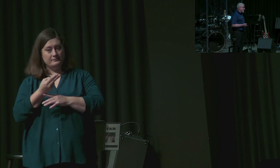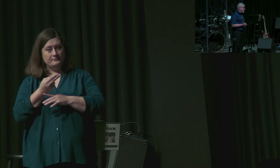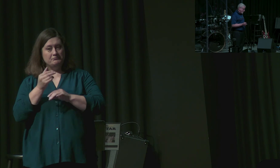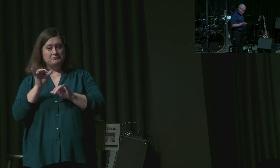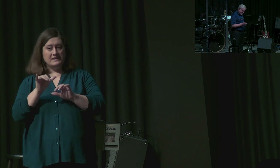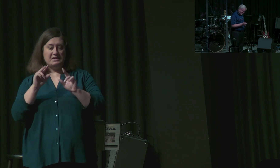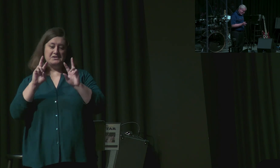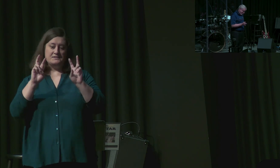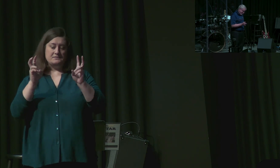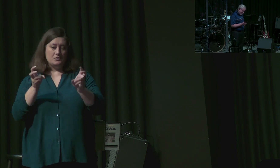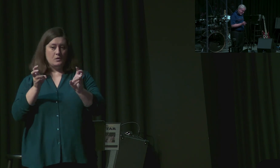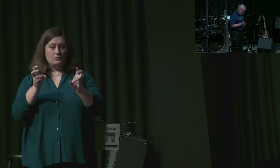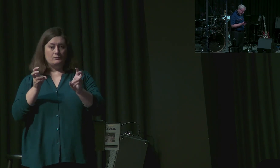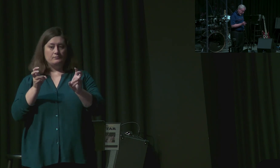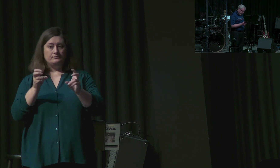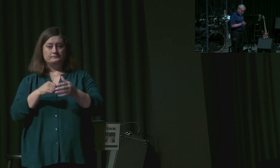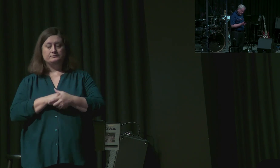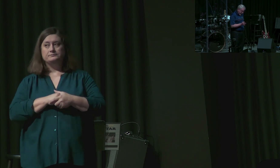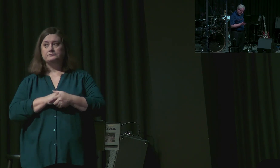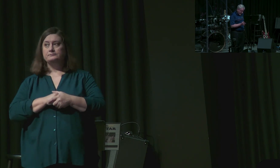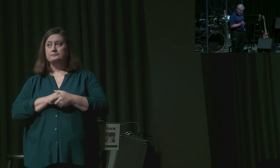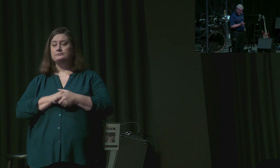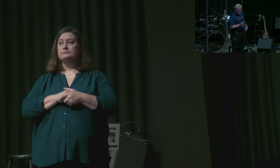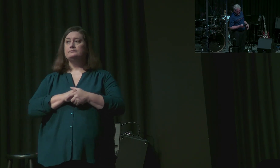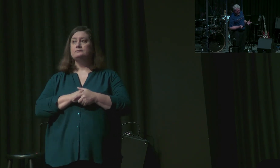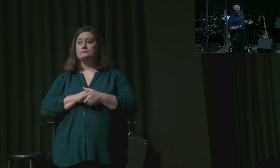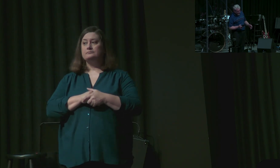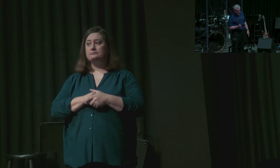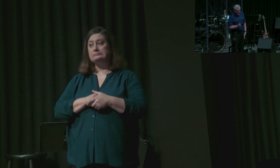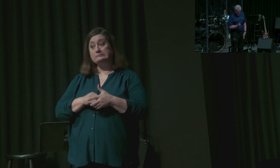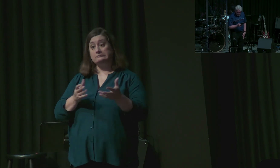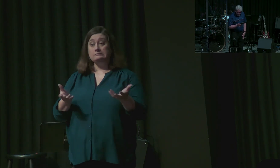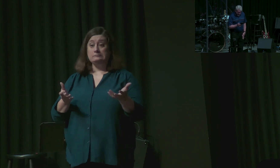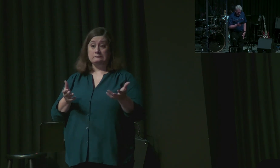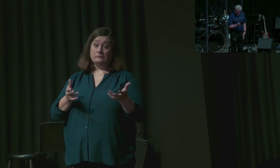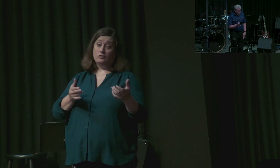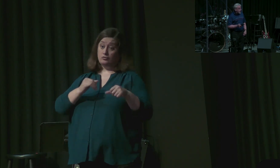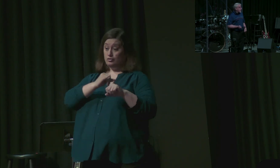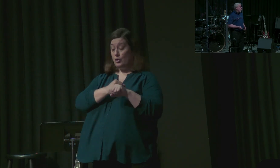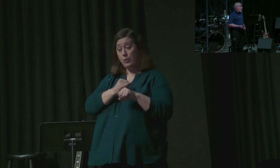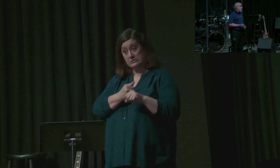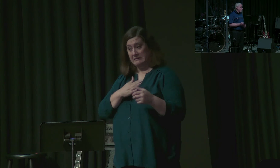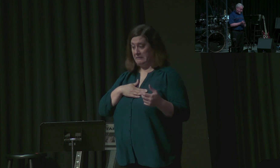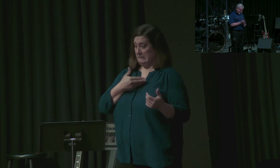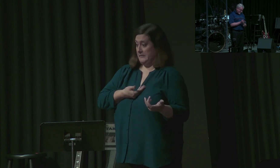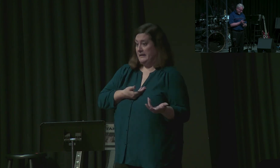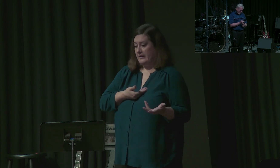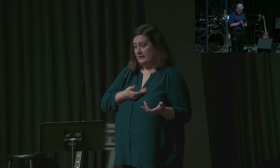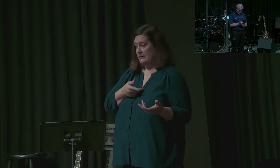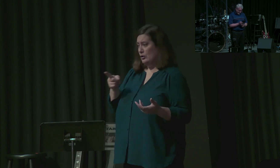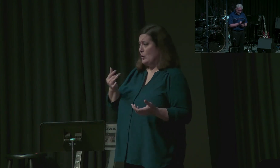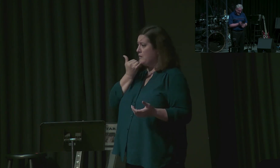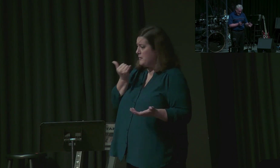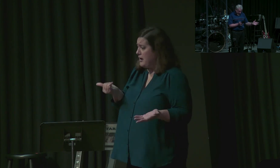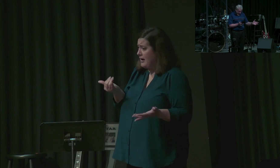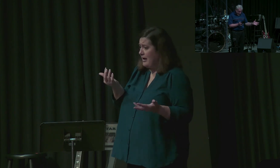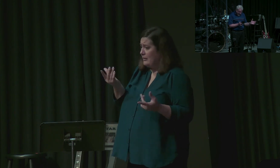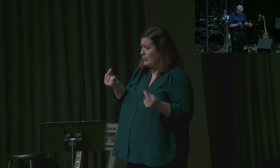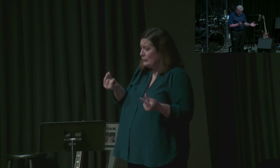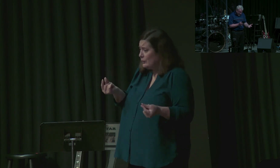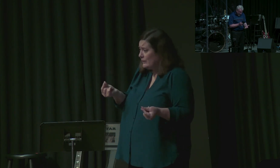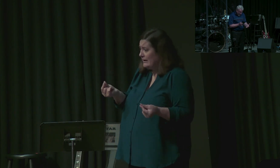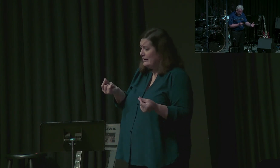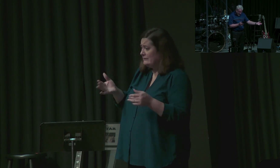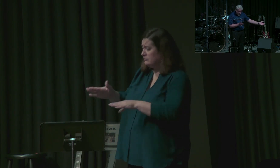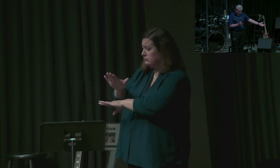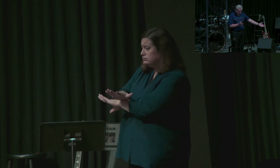upset. Jacob, in spite of his care, has gotten it wrong. "Here, Dad, your hands